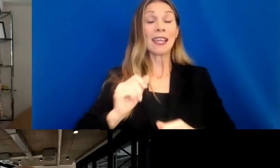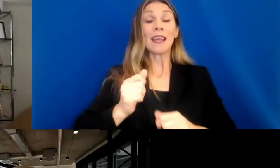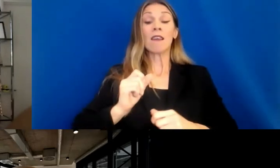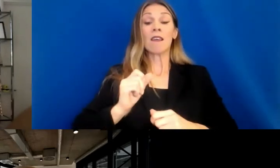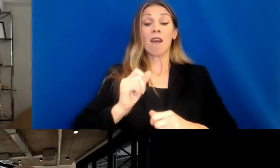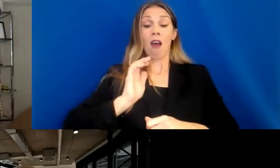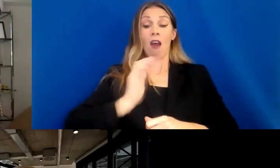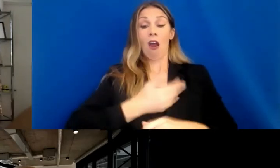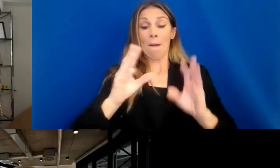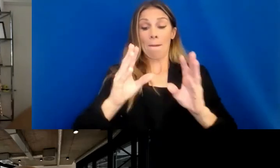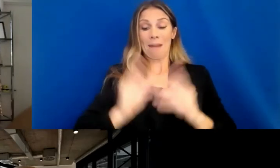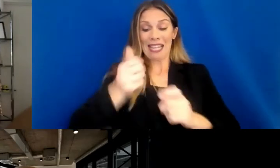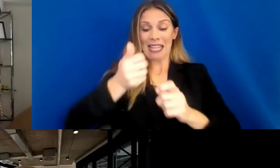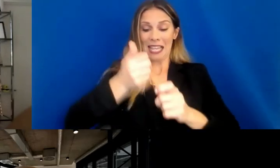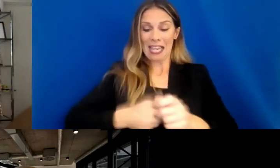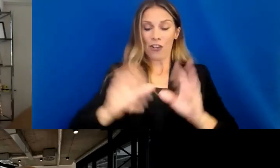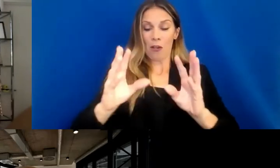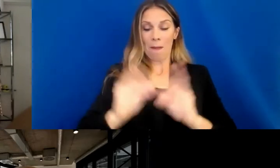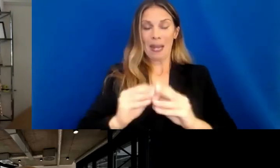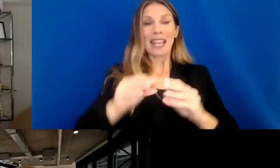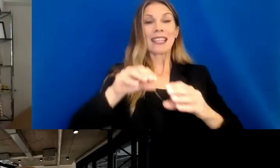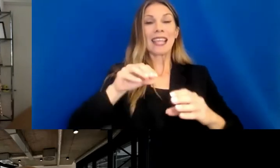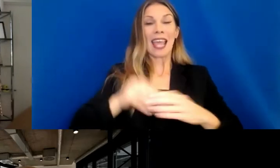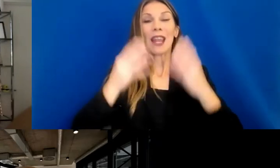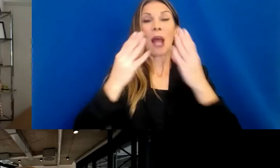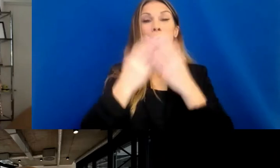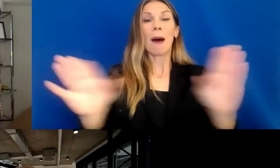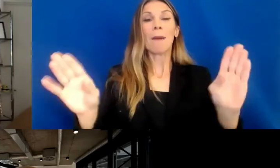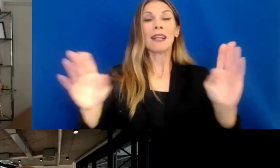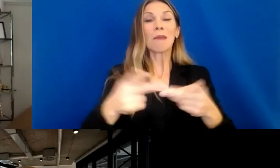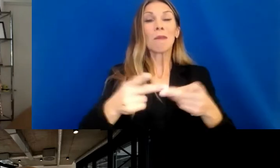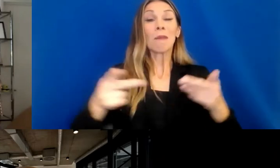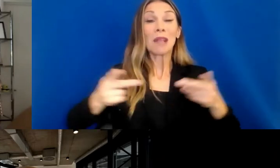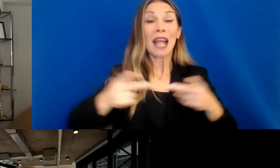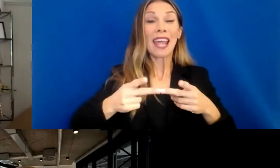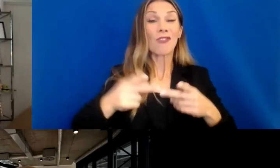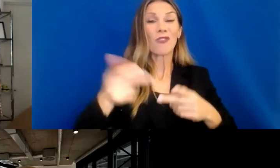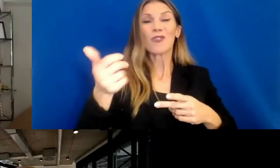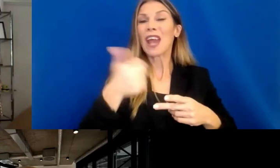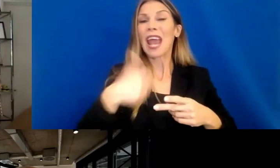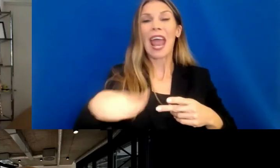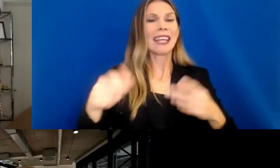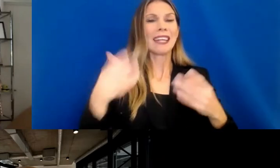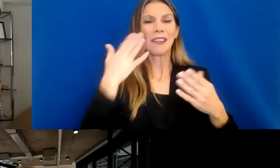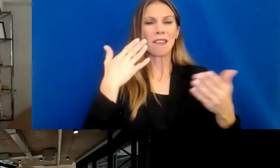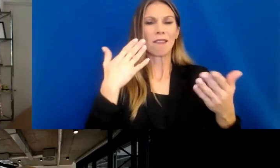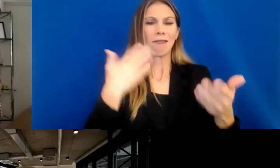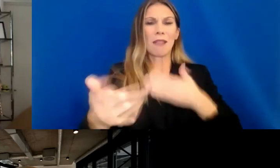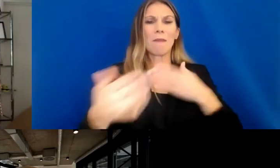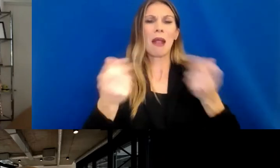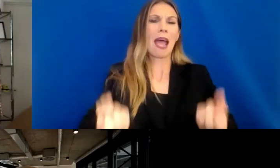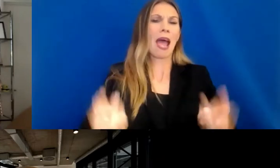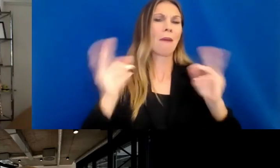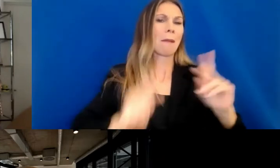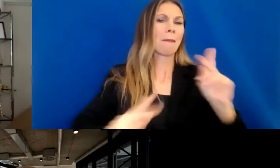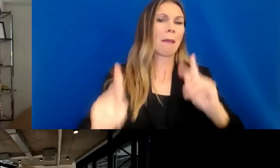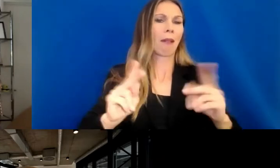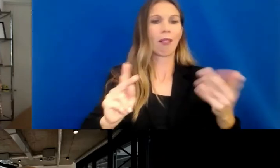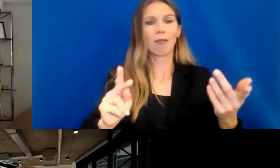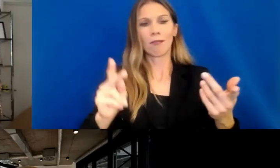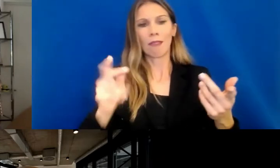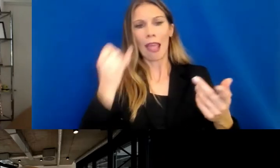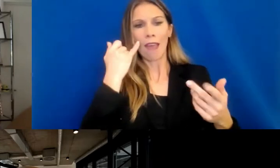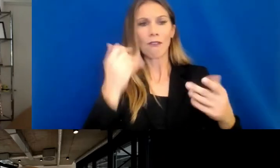the meetings that we do in a public space or of any size and significance, whether it was the meeting that we